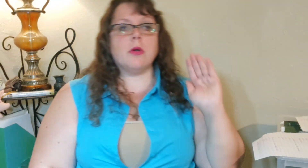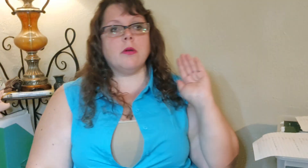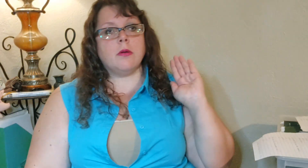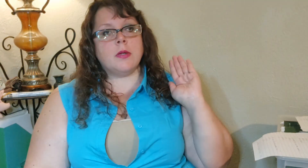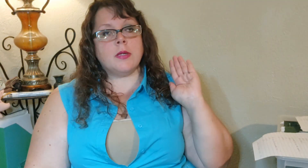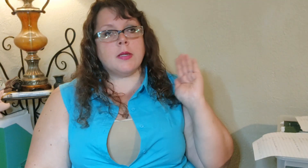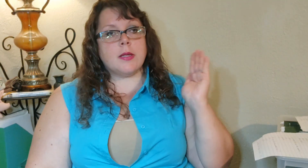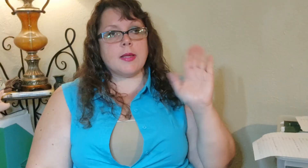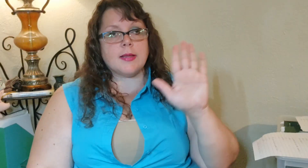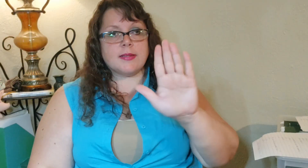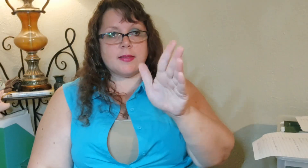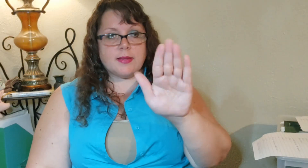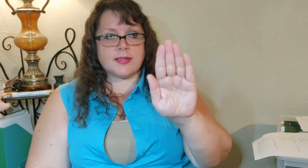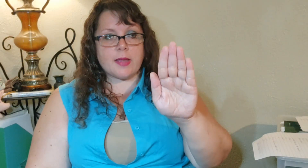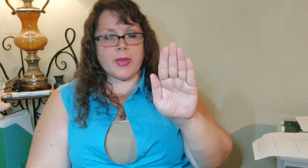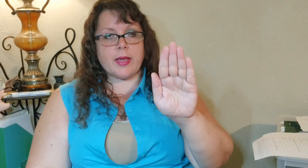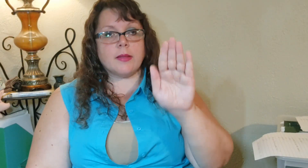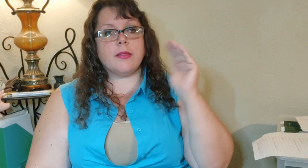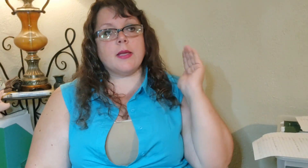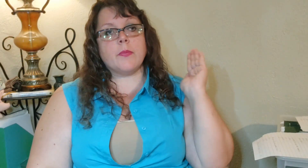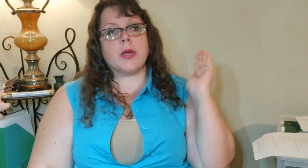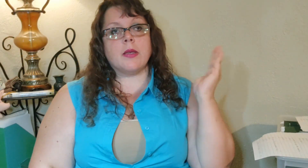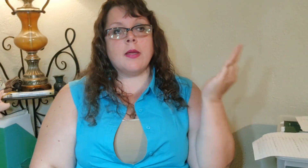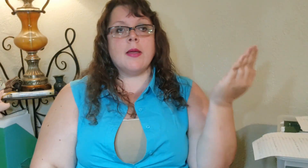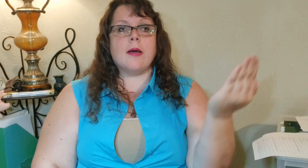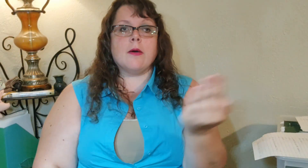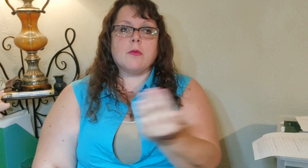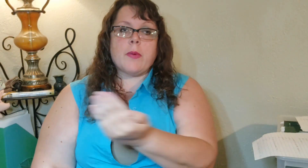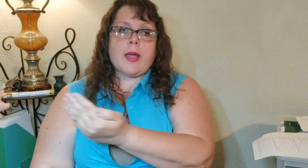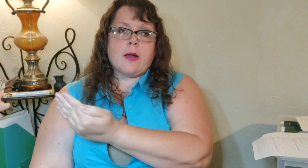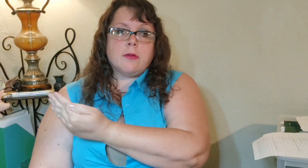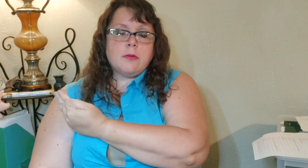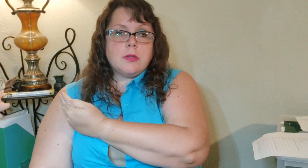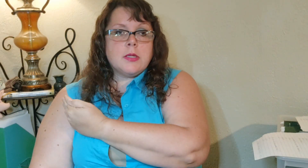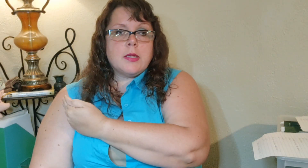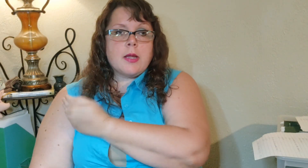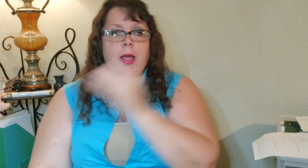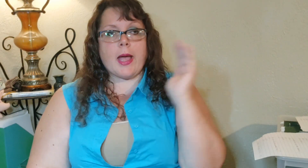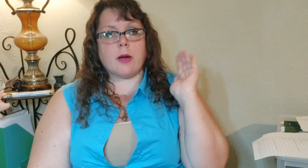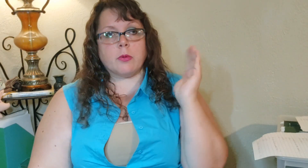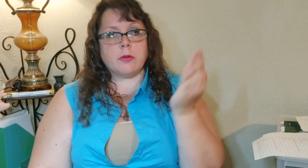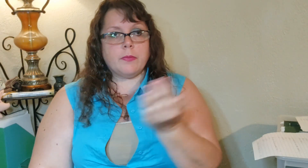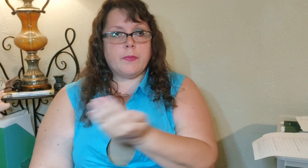Our is the same hand thing, but around, our.